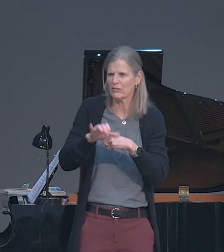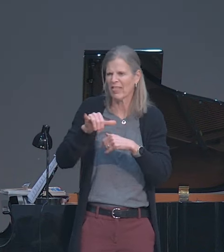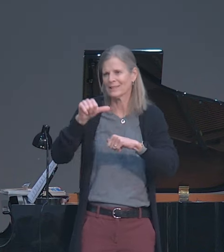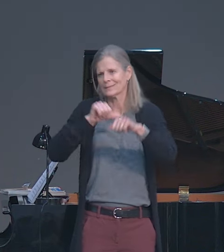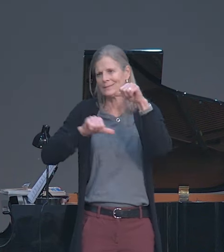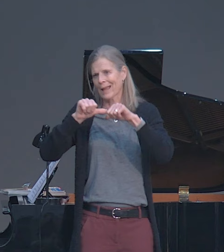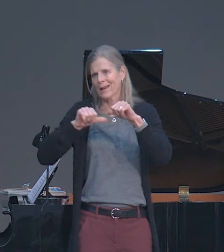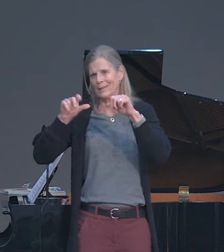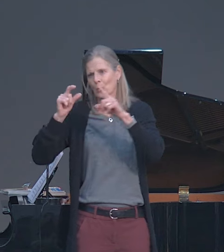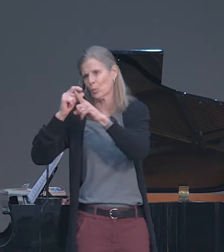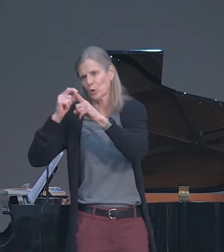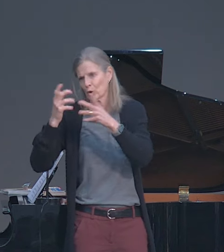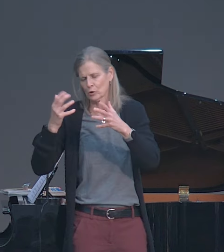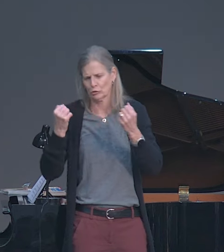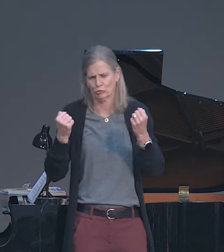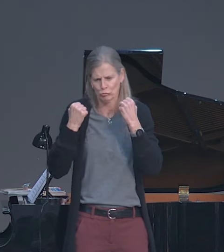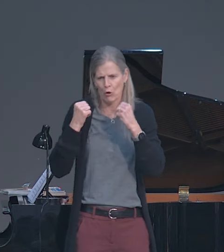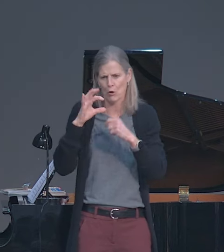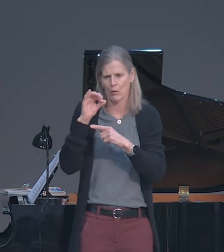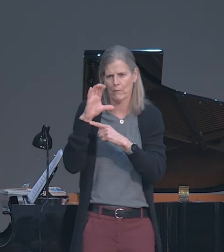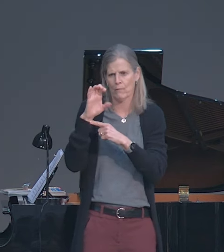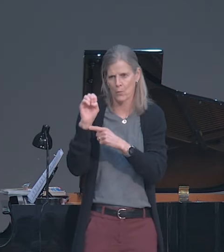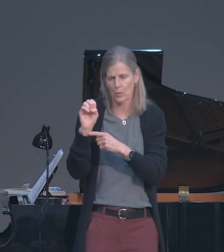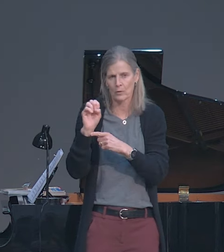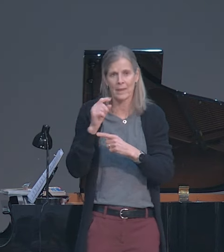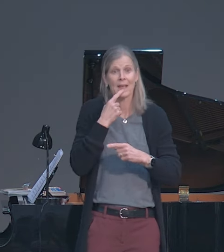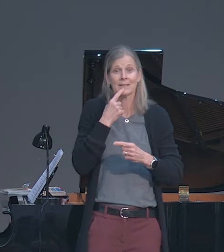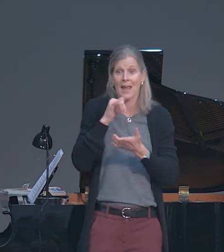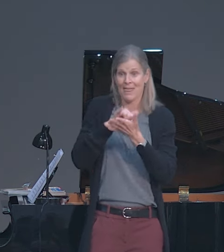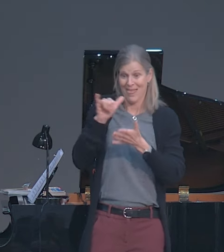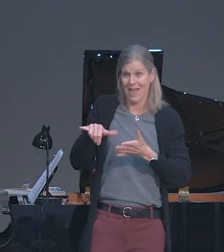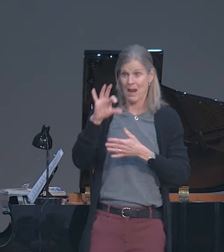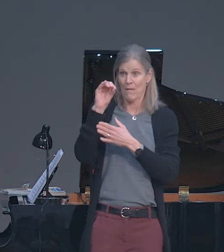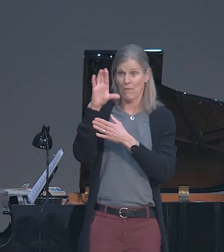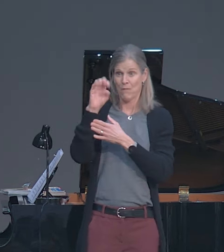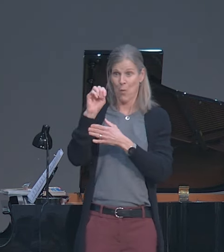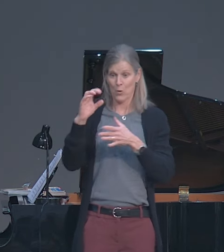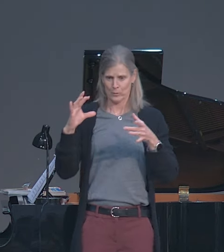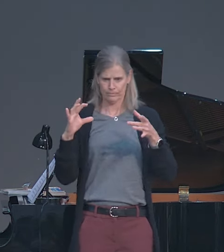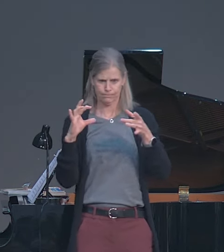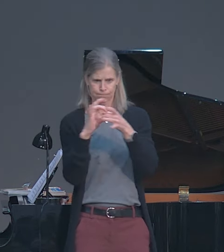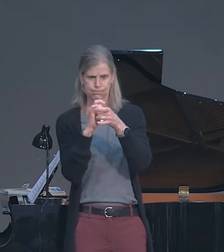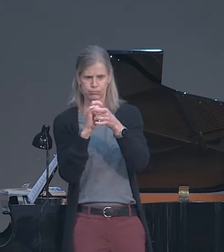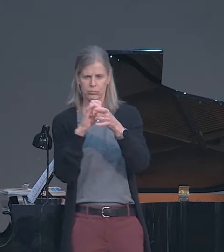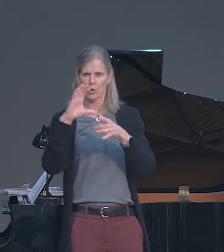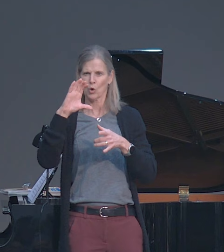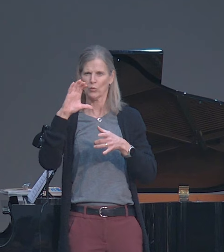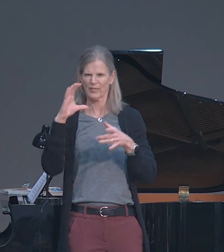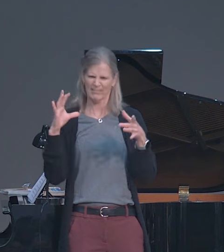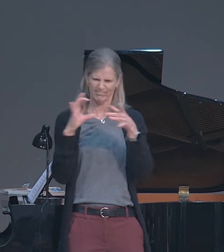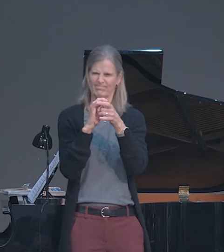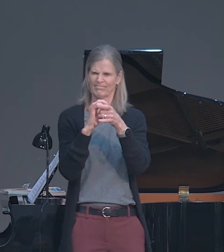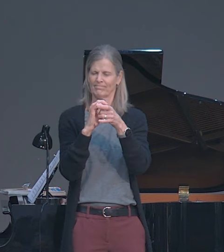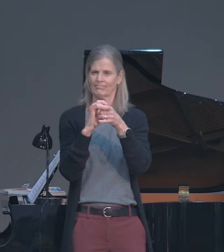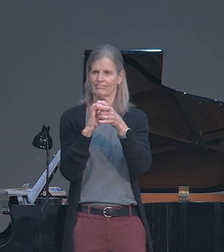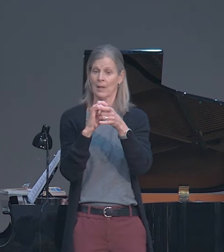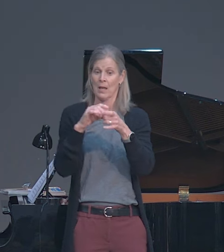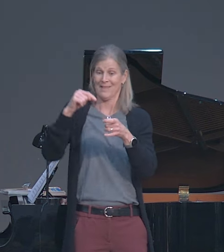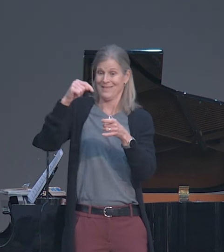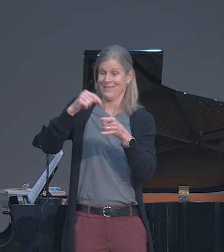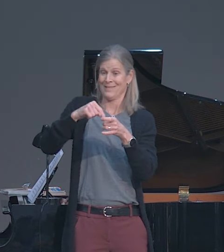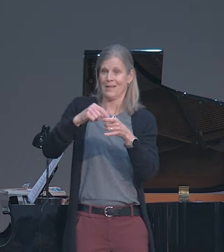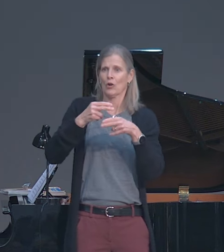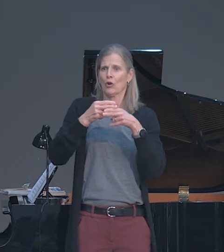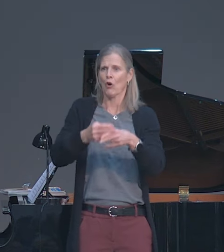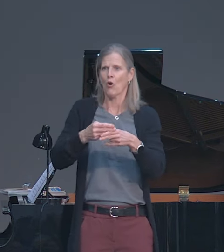term, a strong force. They say that this force that causes cohesion is comprised of what